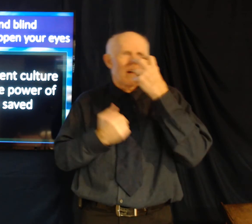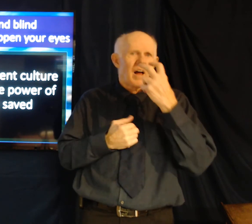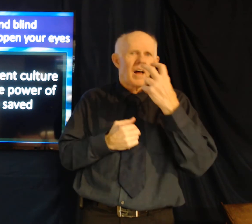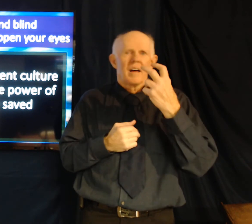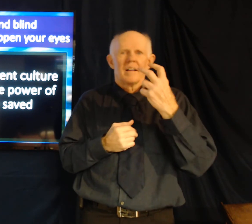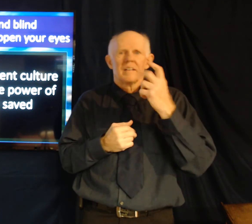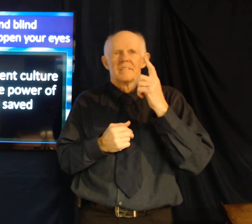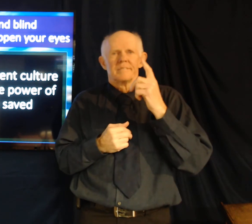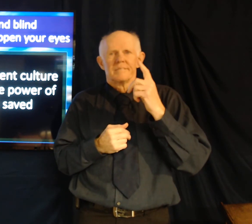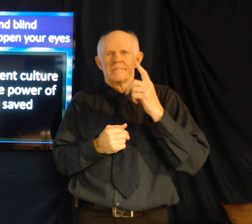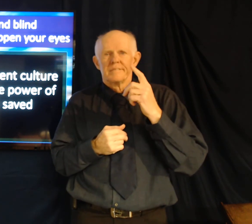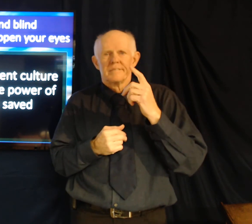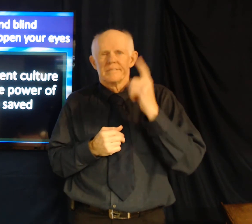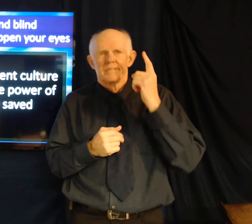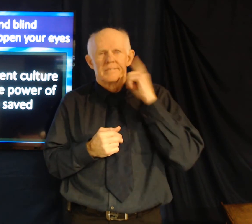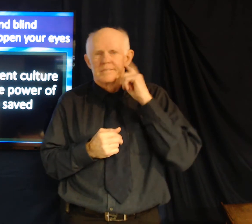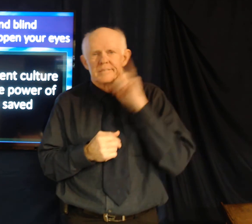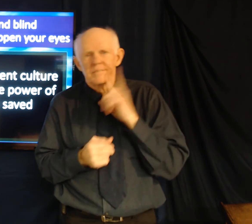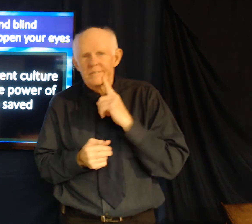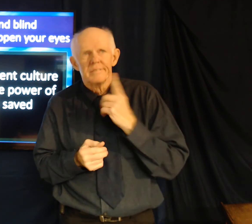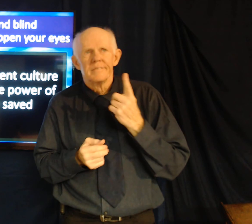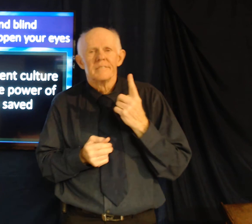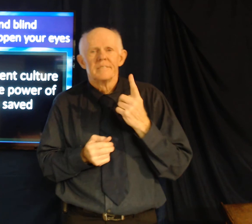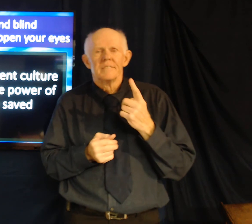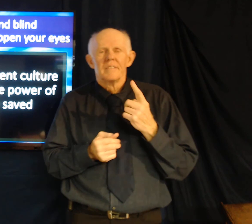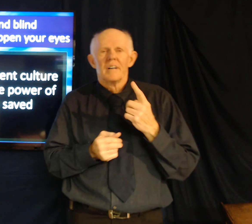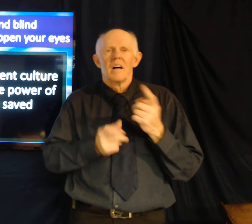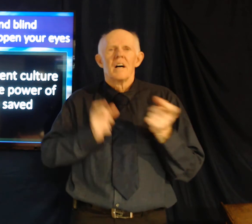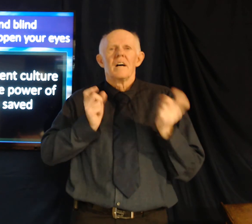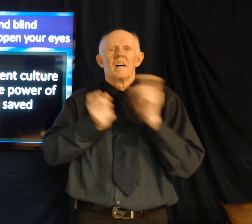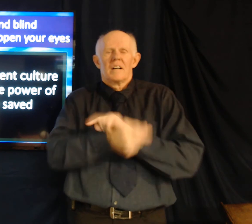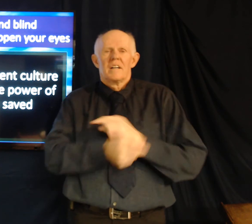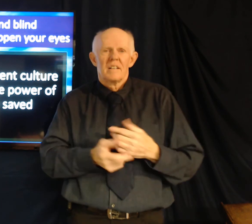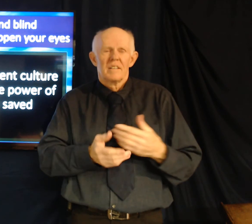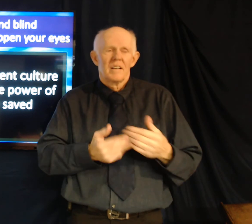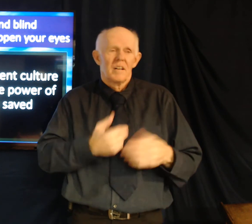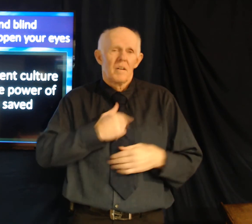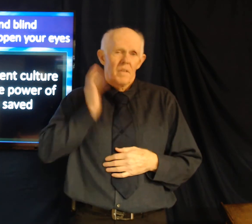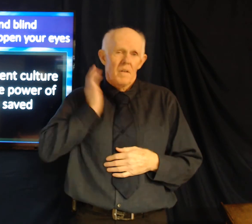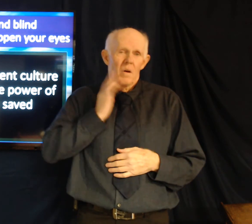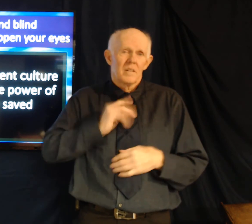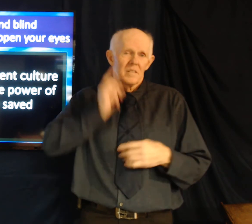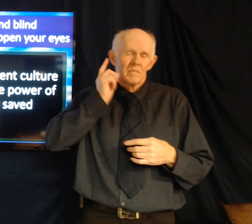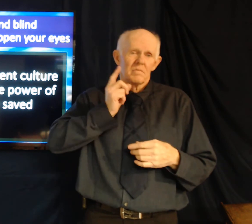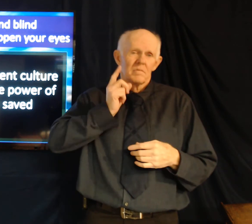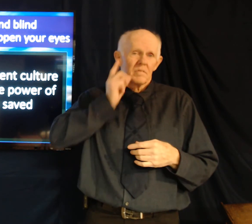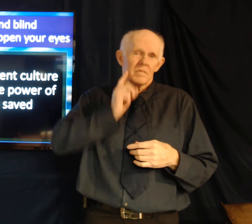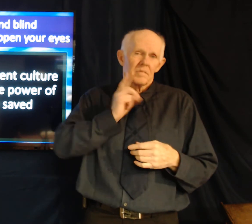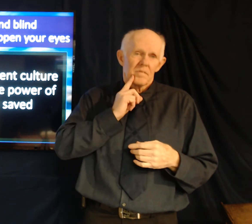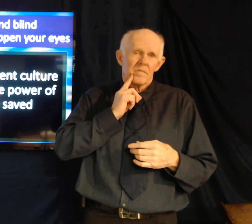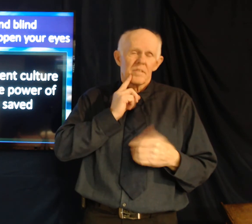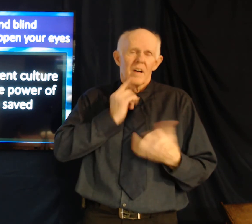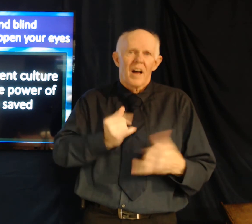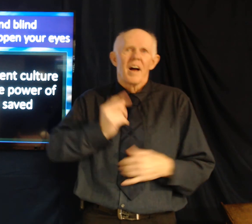once we were blind and deaf but we changed before we were deaf